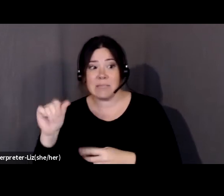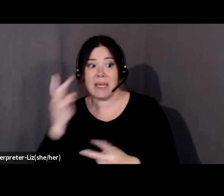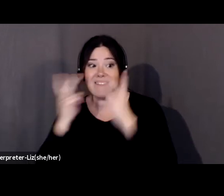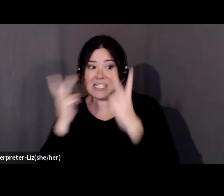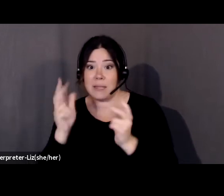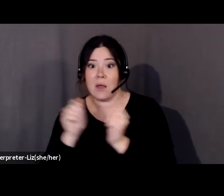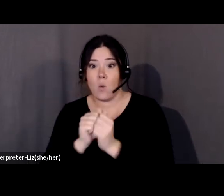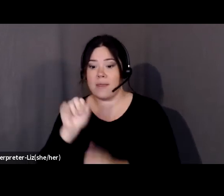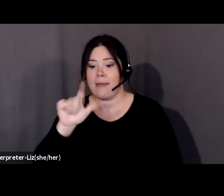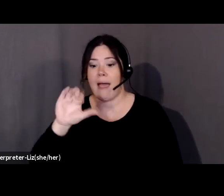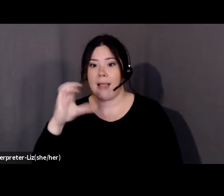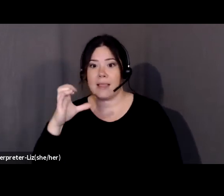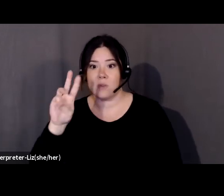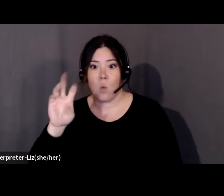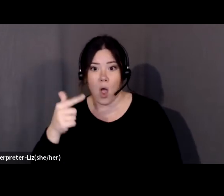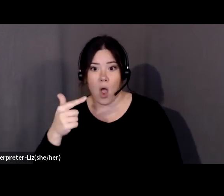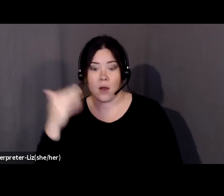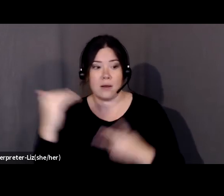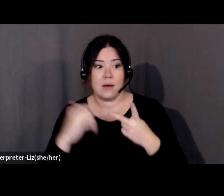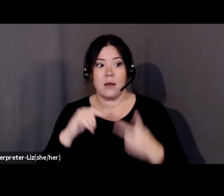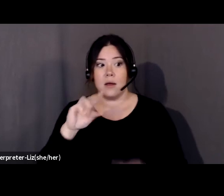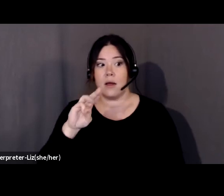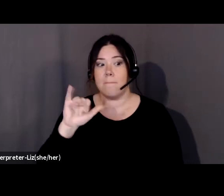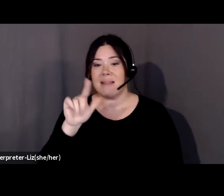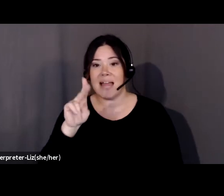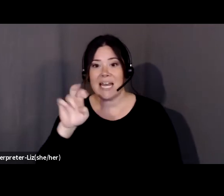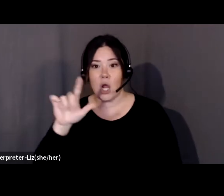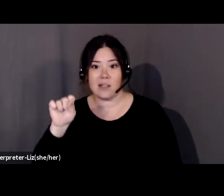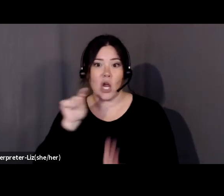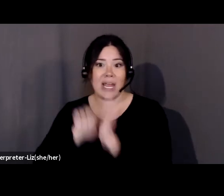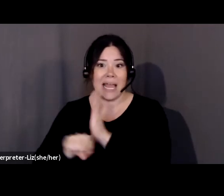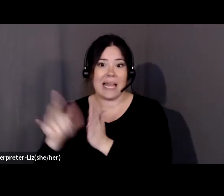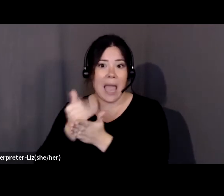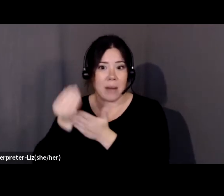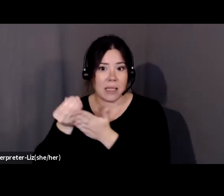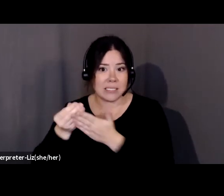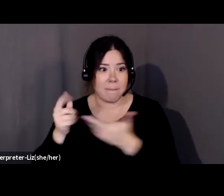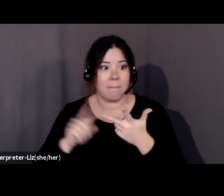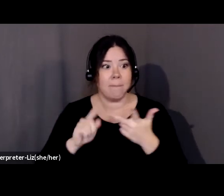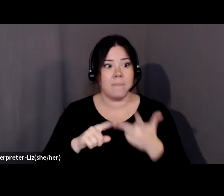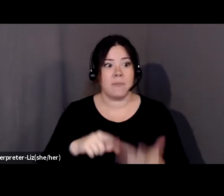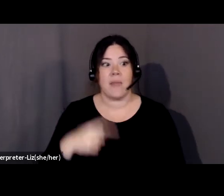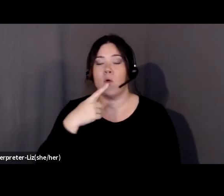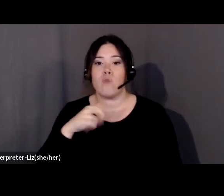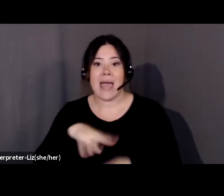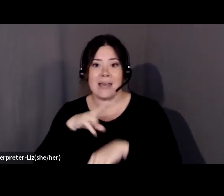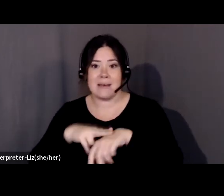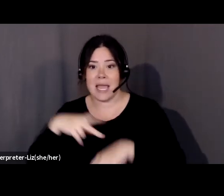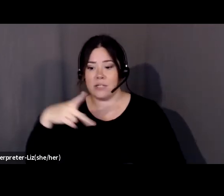Wong, Millennials Are Killing Capitalism, and the Red Nation podcast. And I have learned